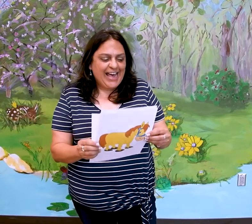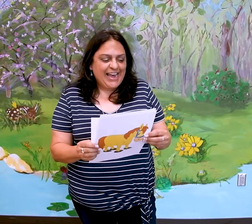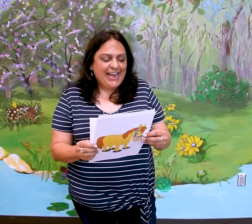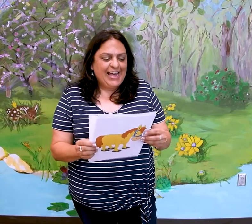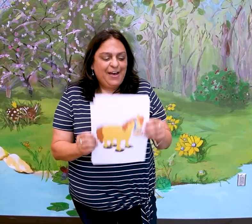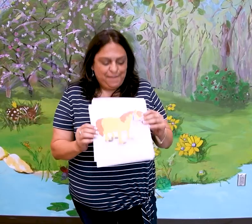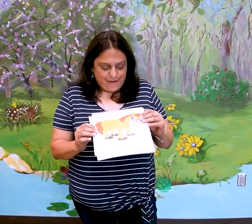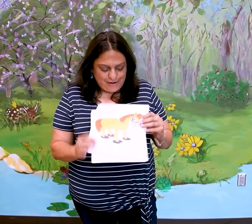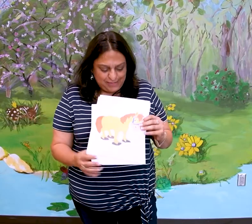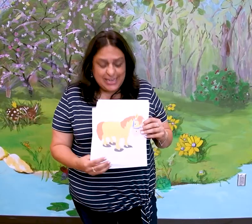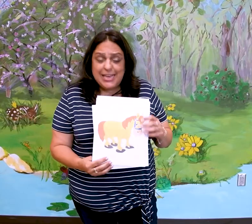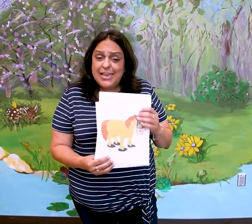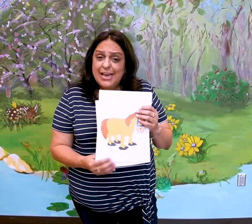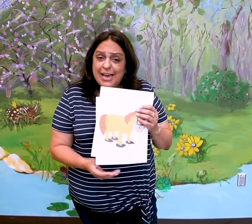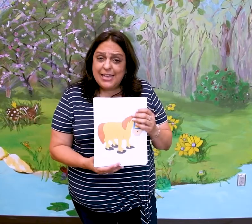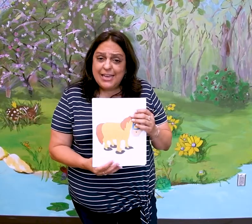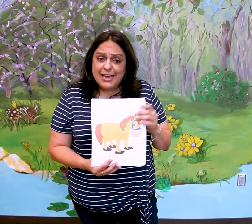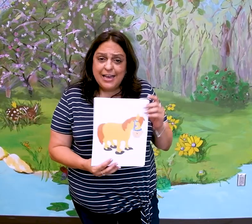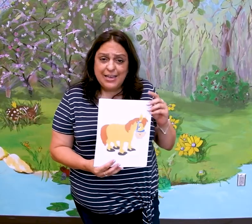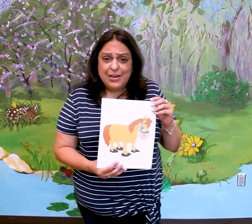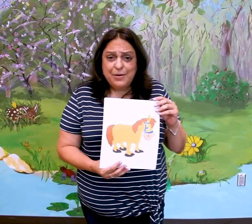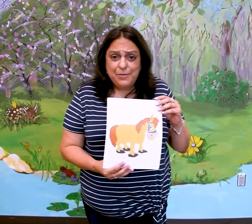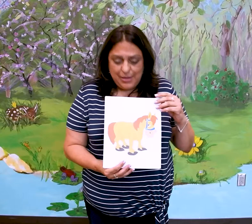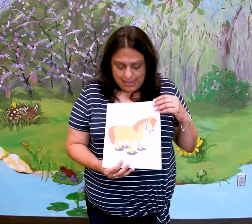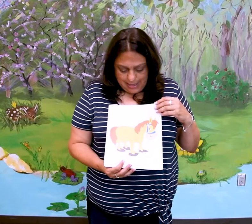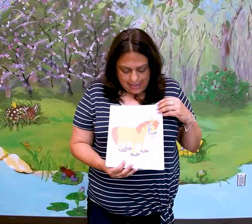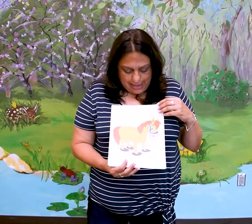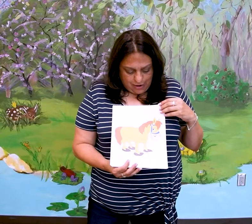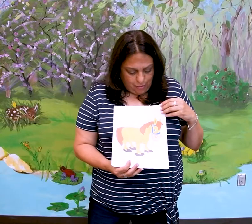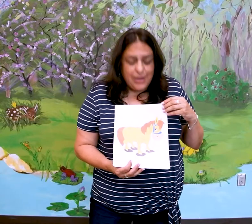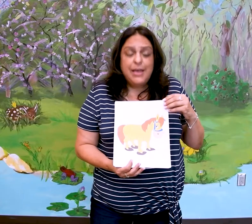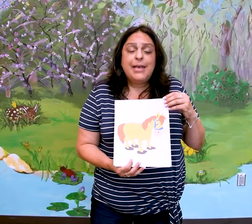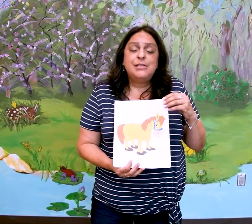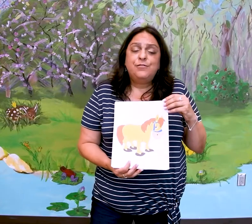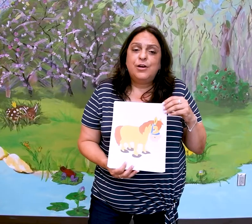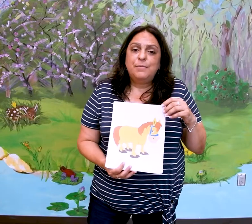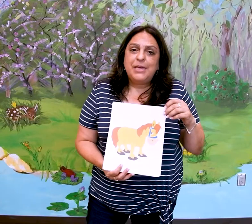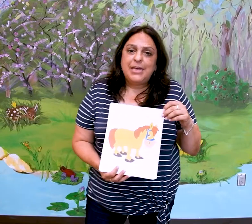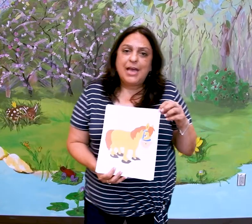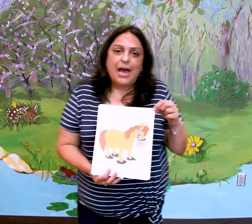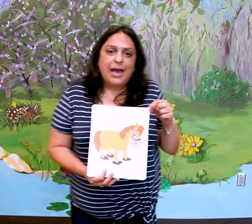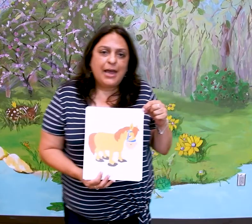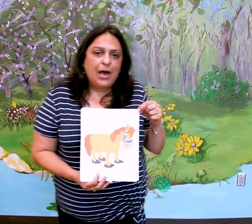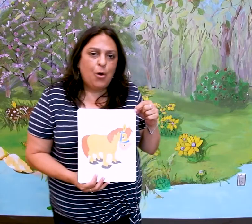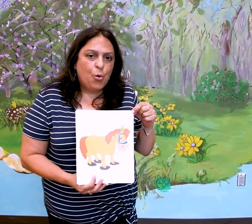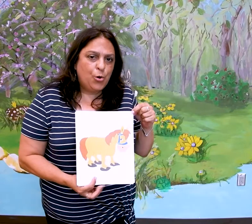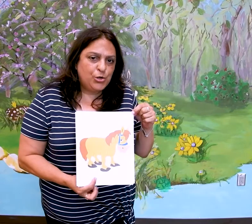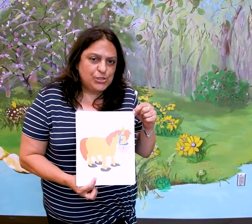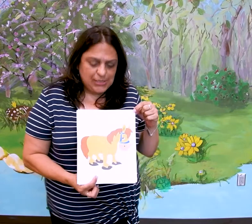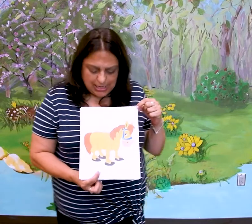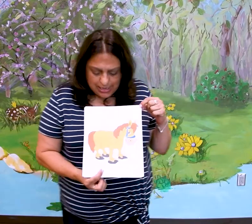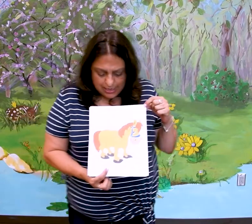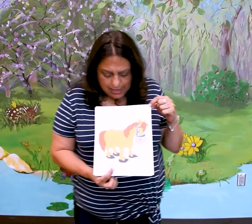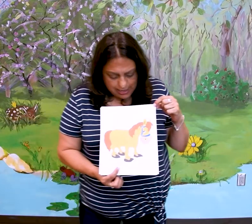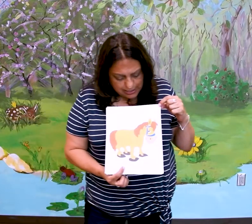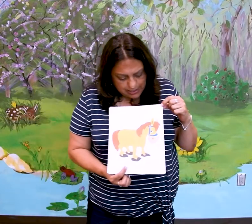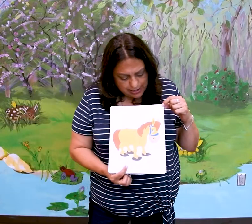a farm, E-I-E-I-O. And on his farm he had a horse,